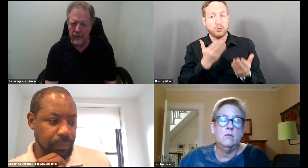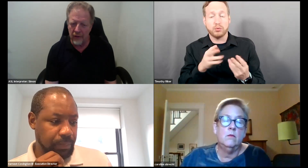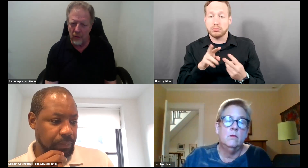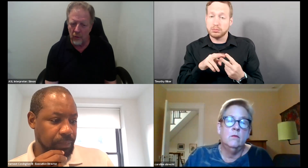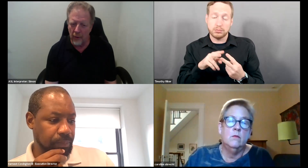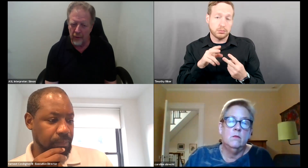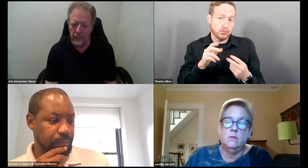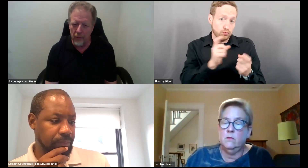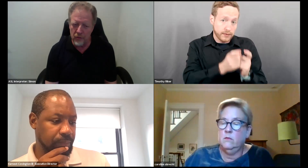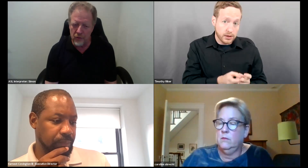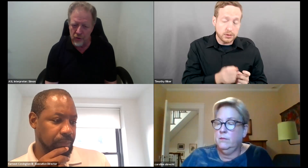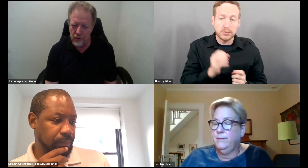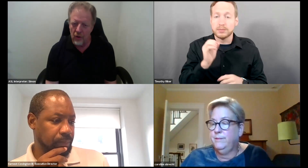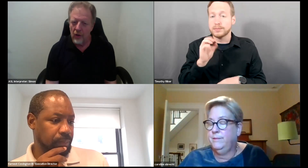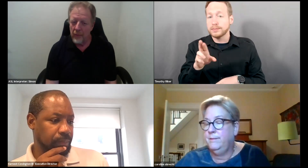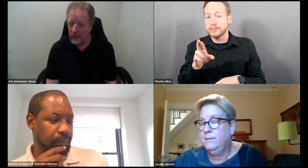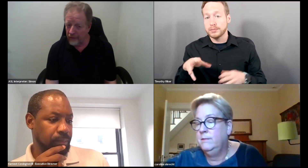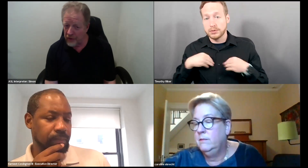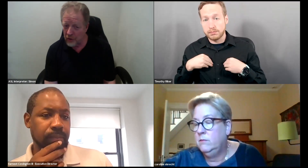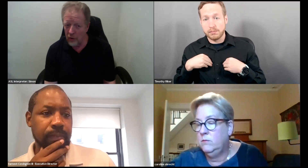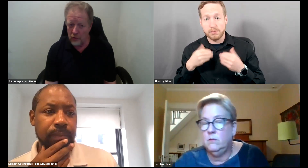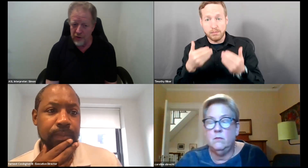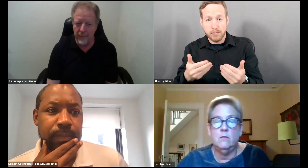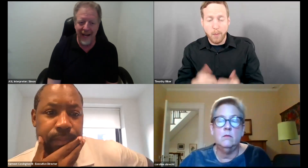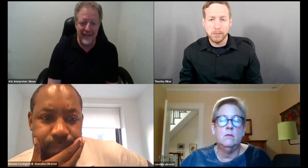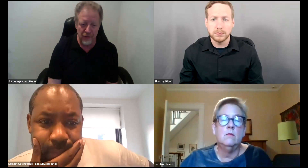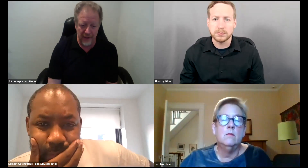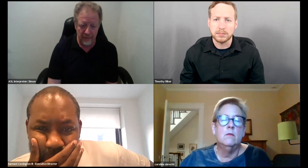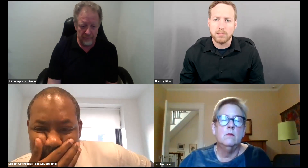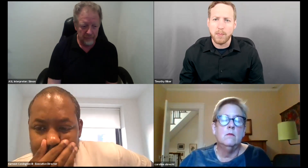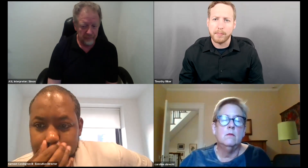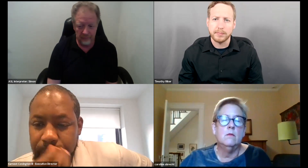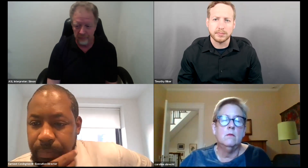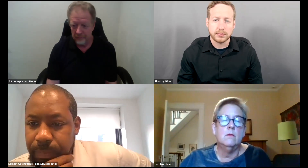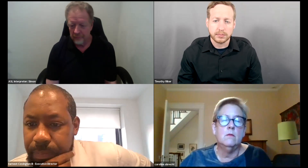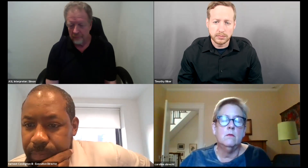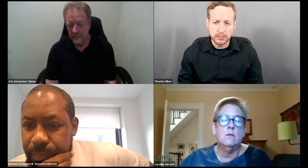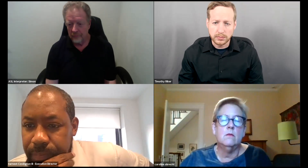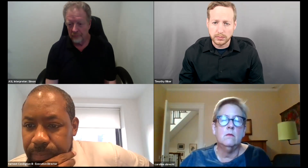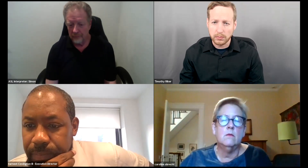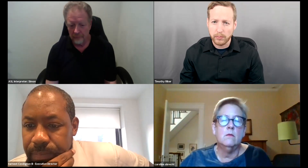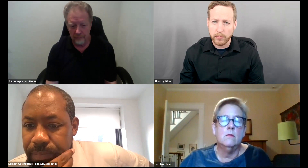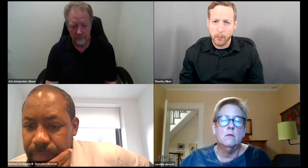anyone out there that would like a proposal to make a revision or to accept it as written?